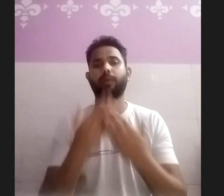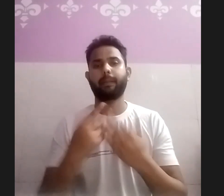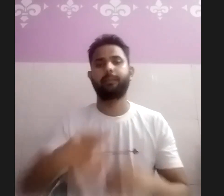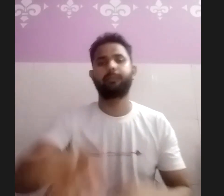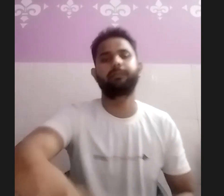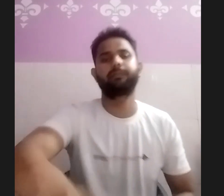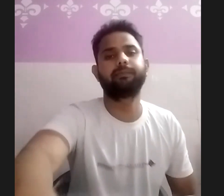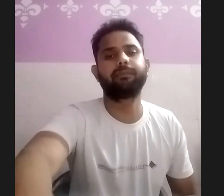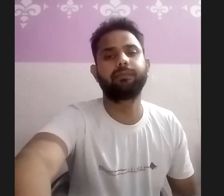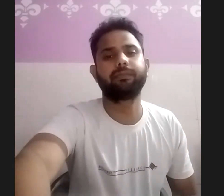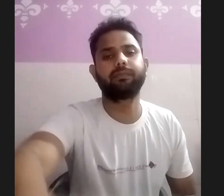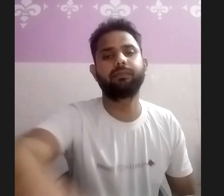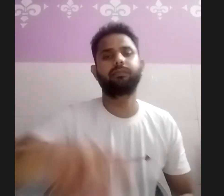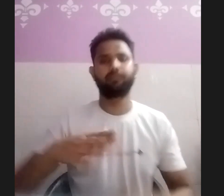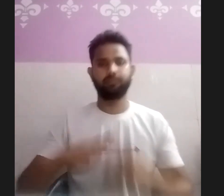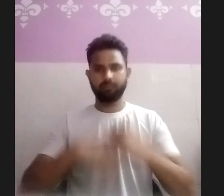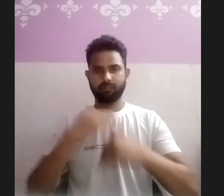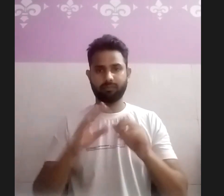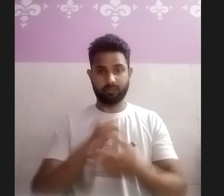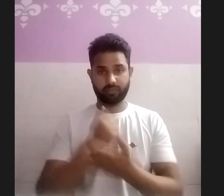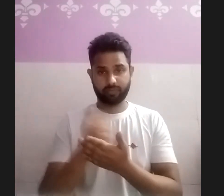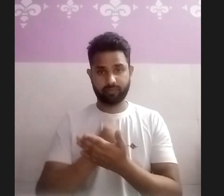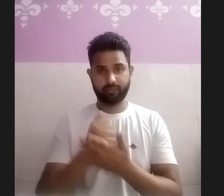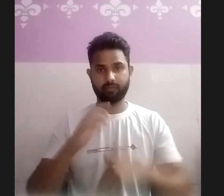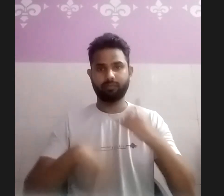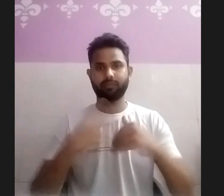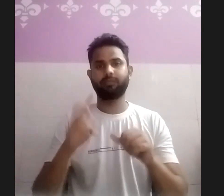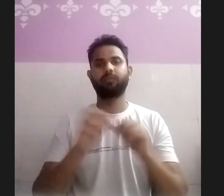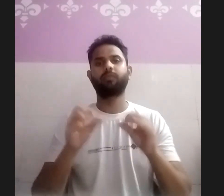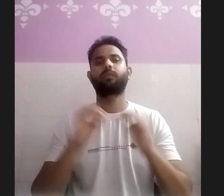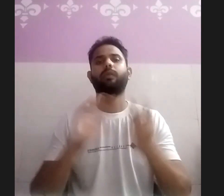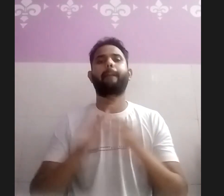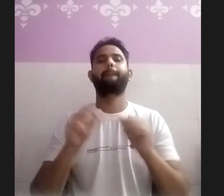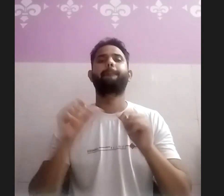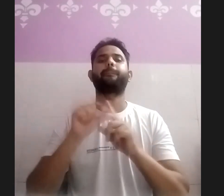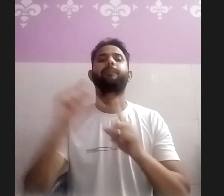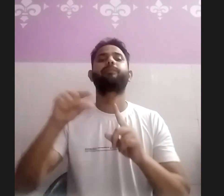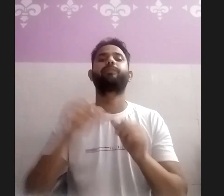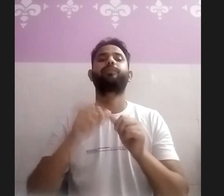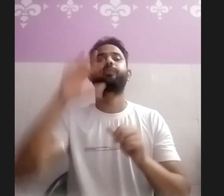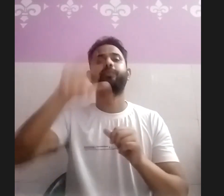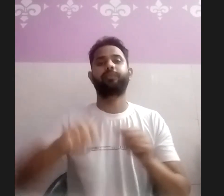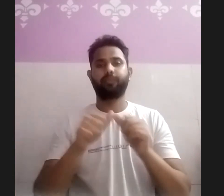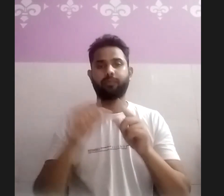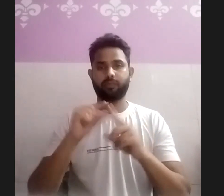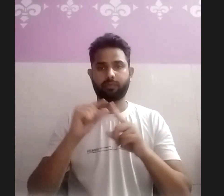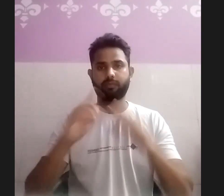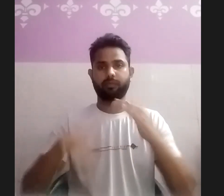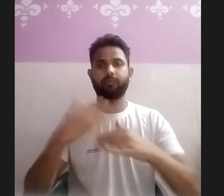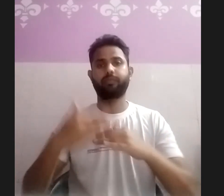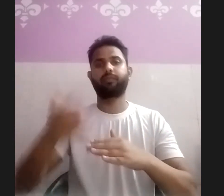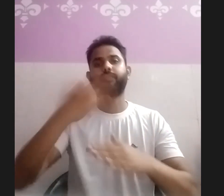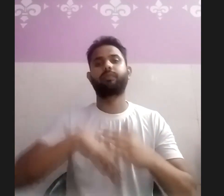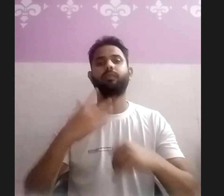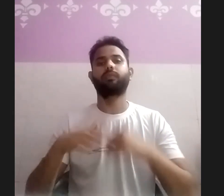I have tried filing a complaint on Sugamya Bharat app. I must say, after downloading the